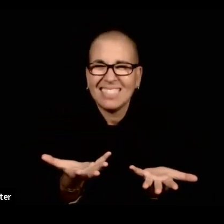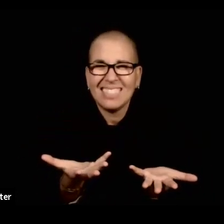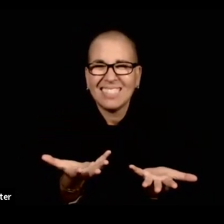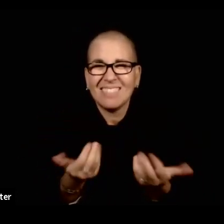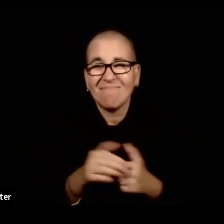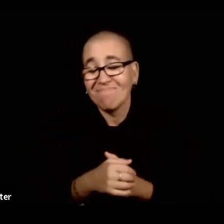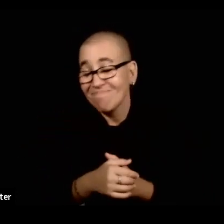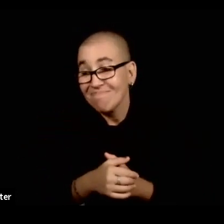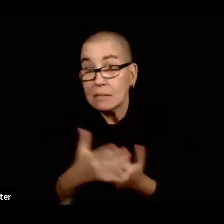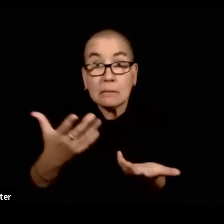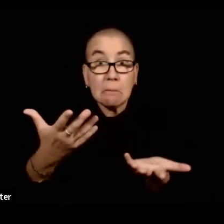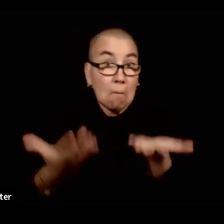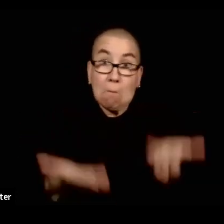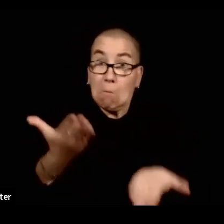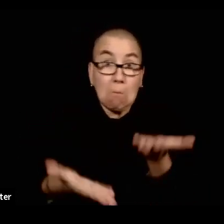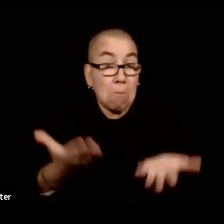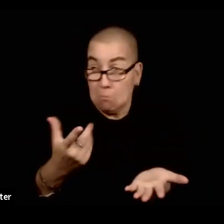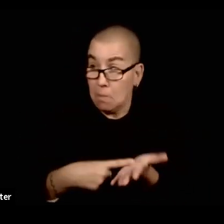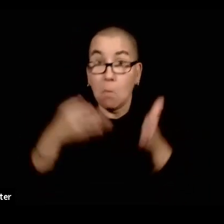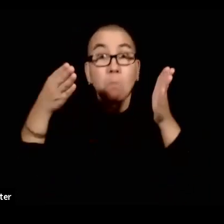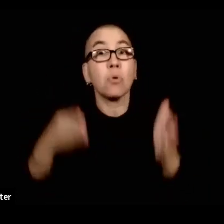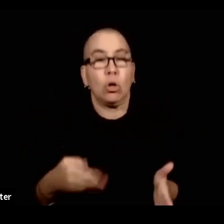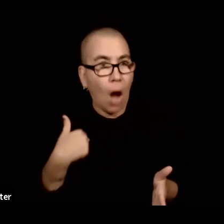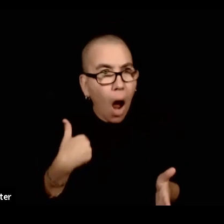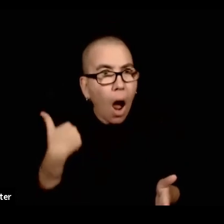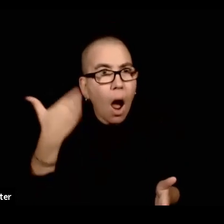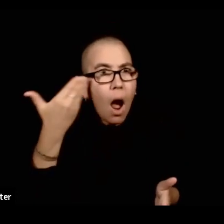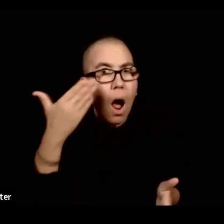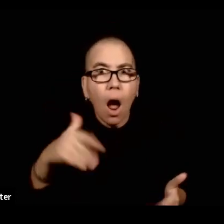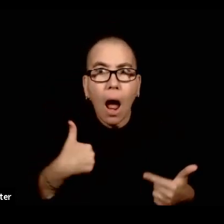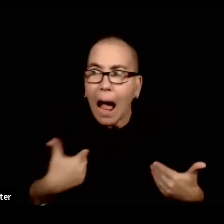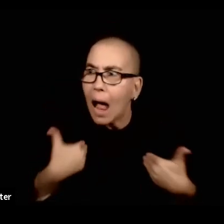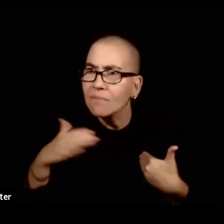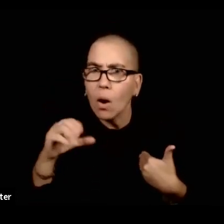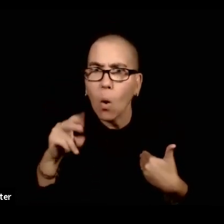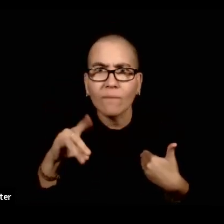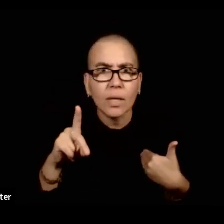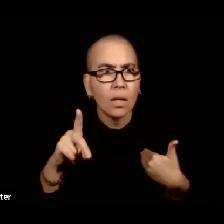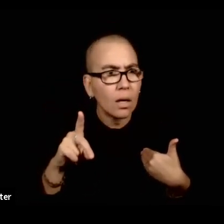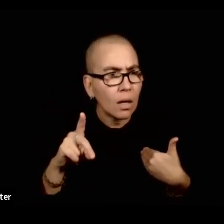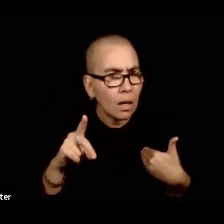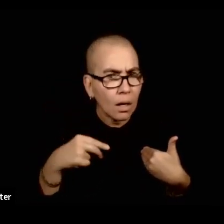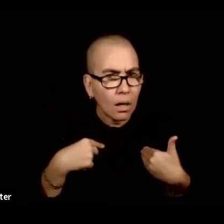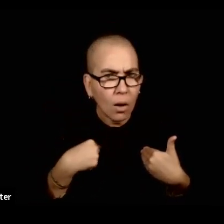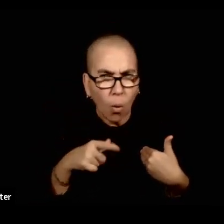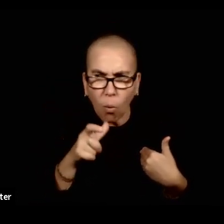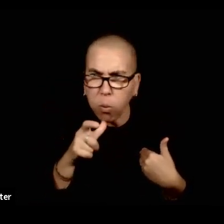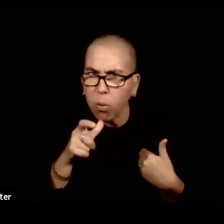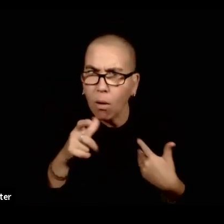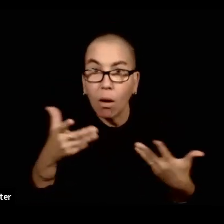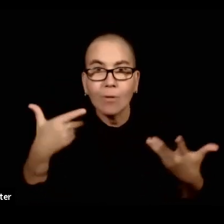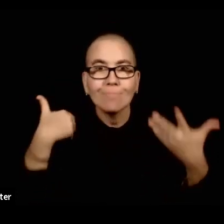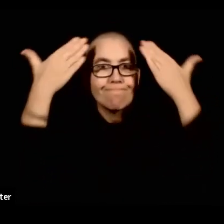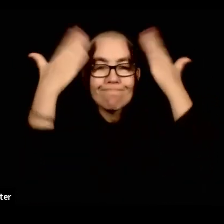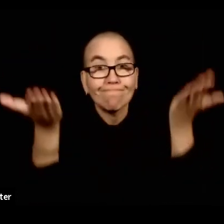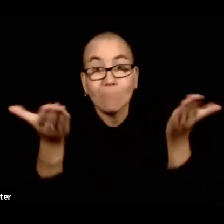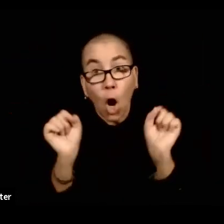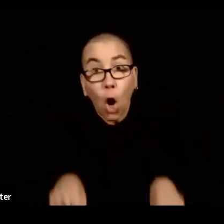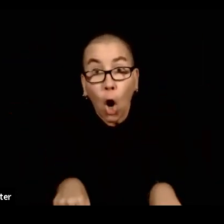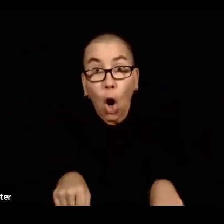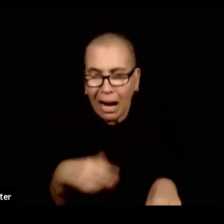you test positive, we don't have your test date. So it's a situation in which you kind of